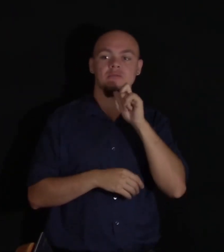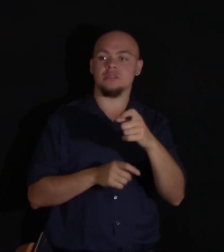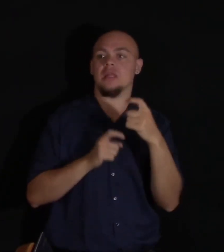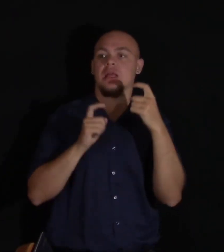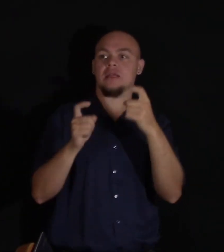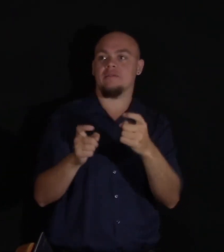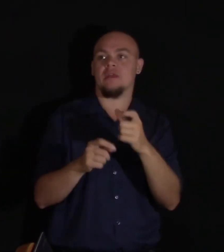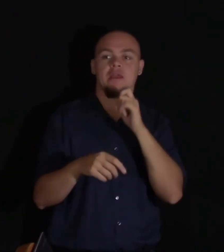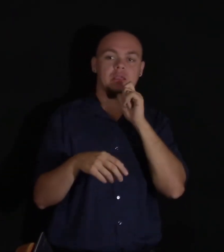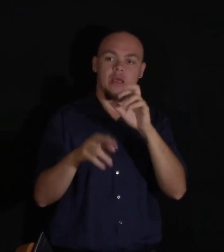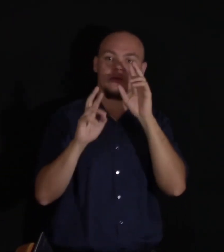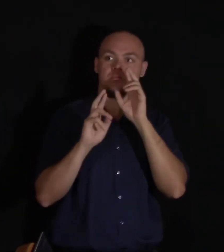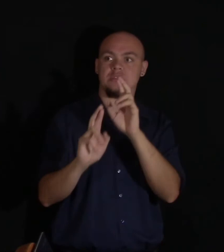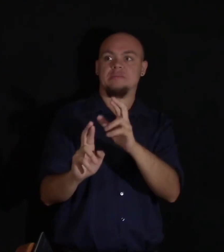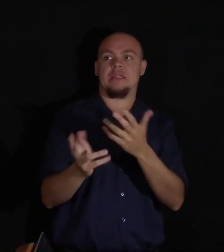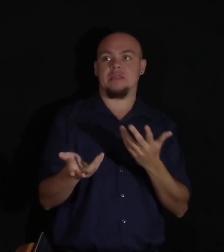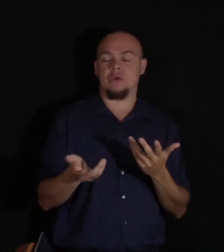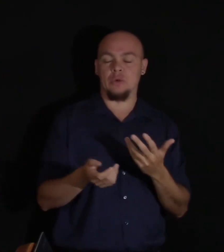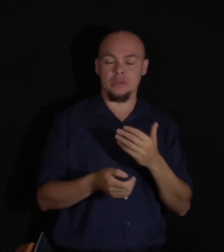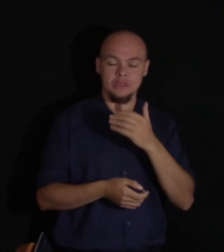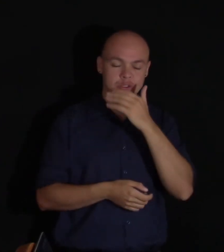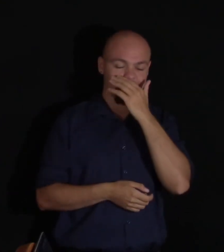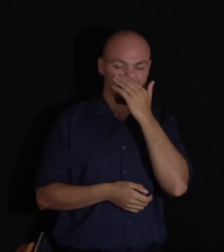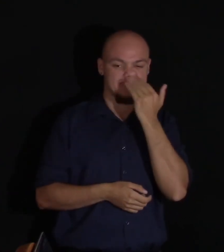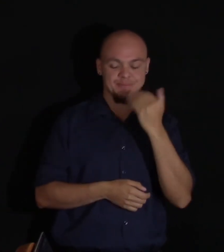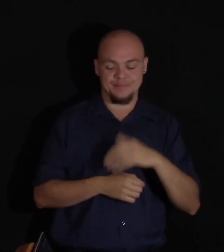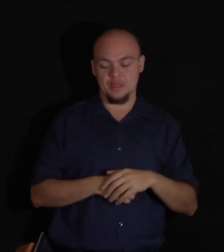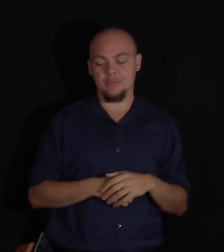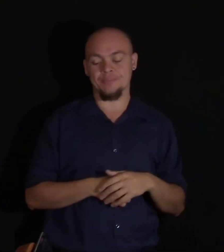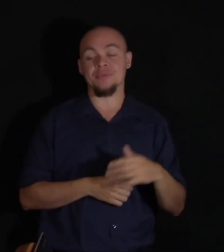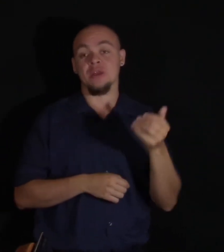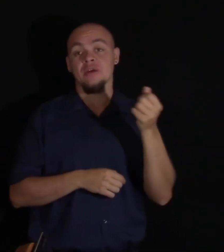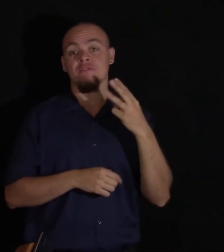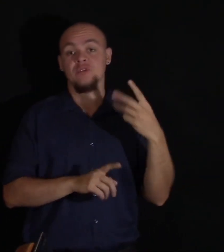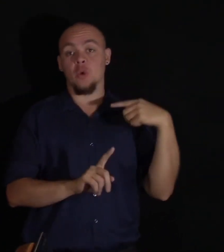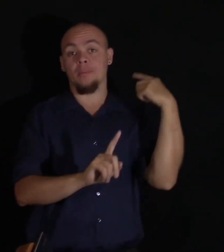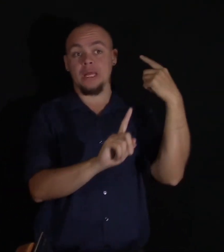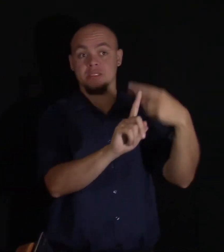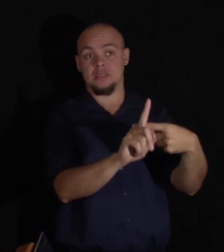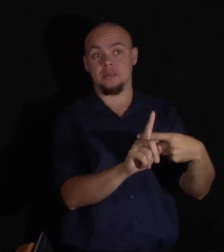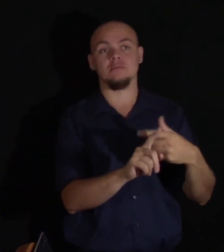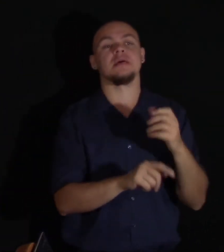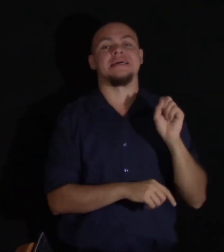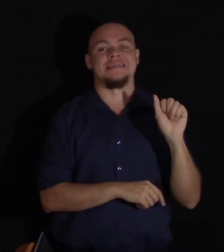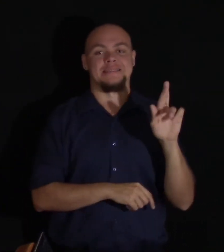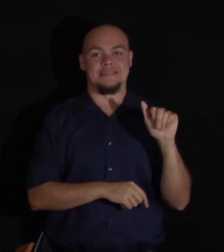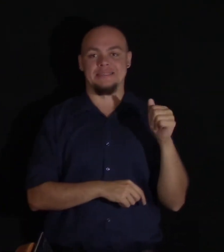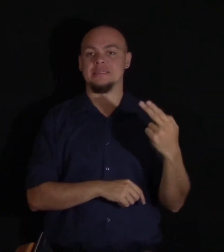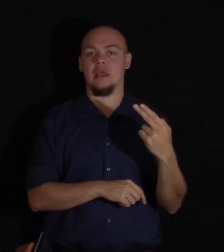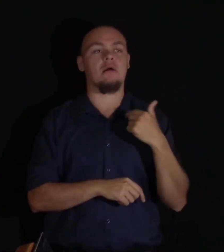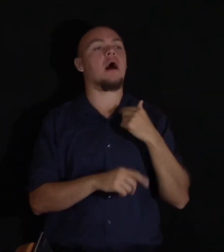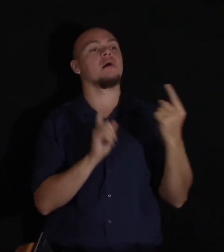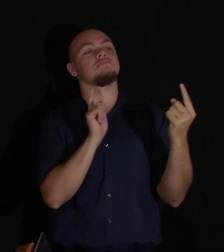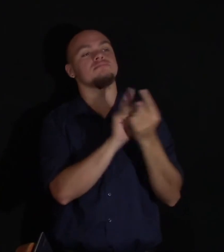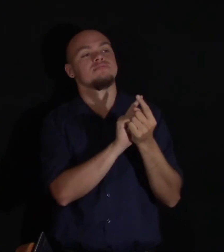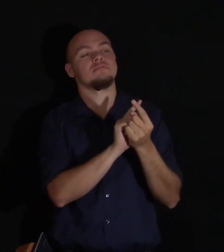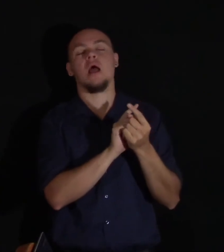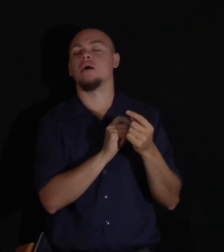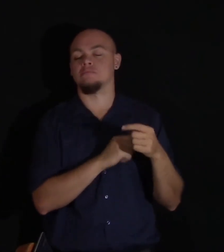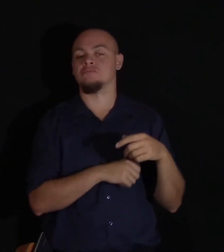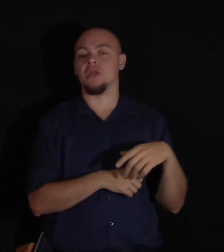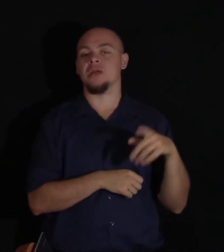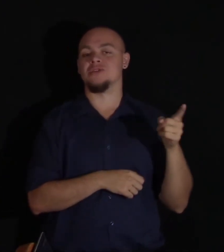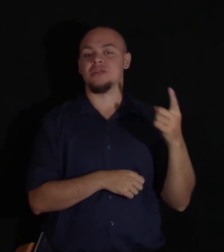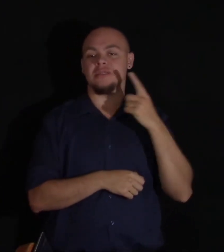her during her dates. A couple of months later, I met Sarah again. And then she told me something